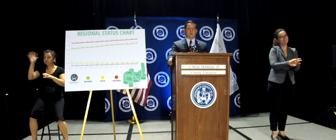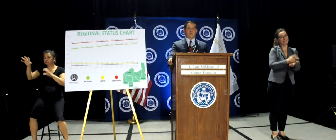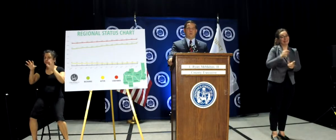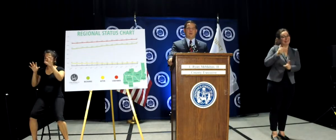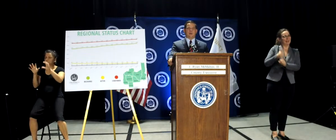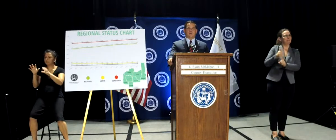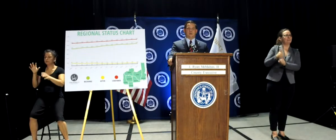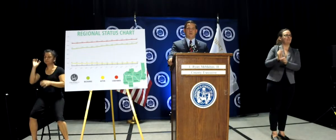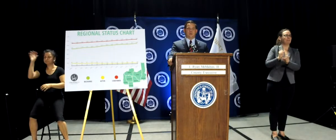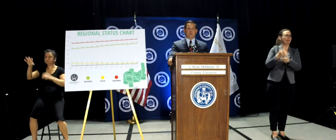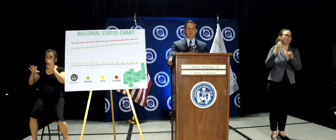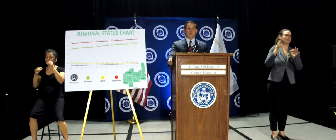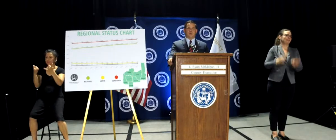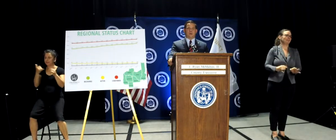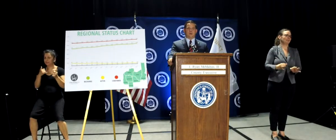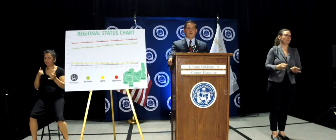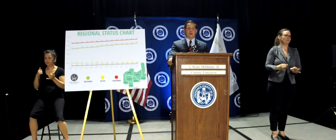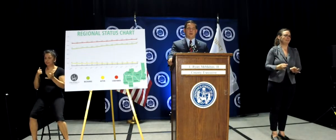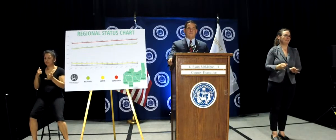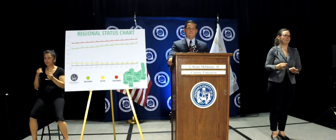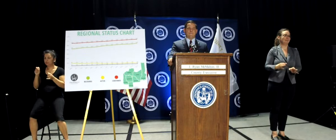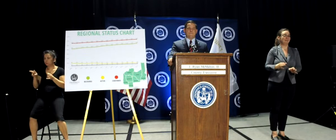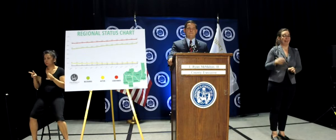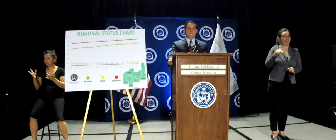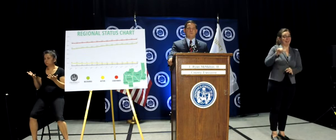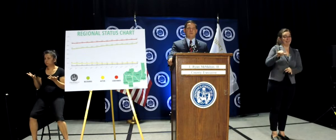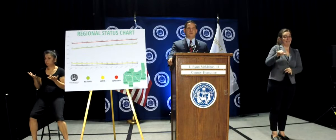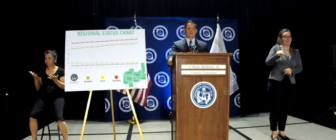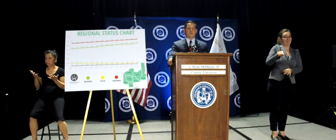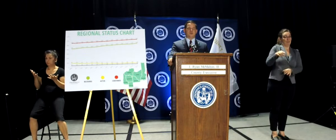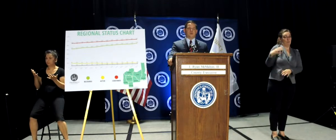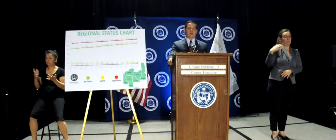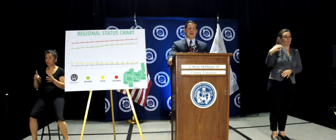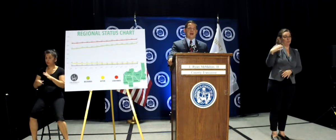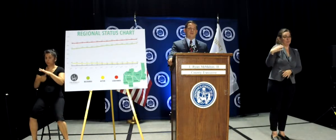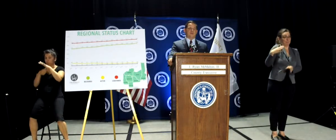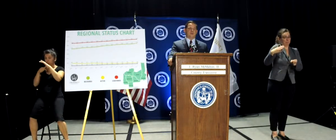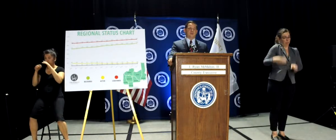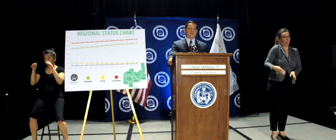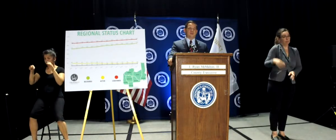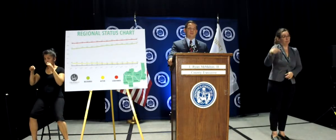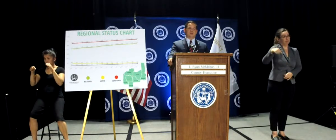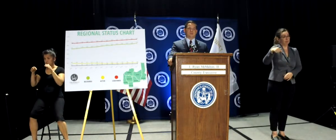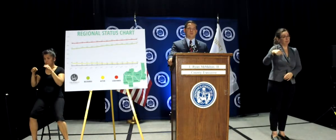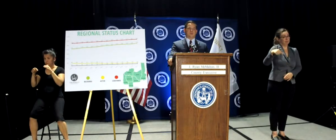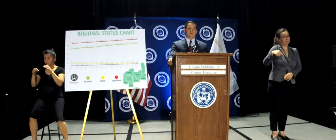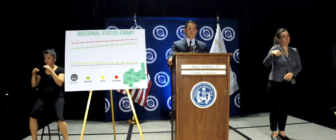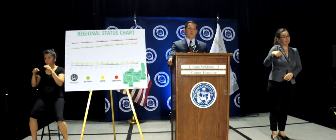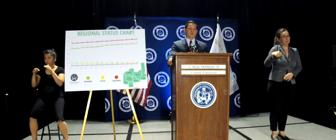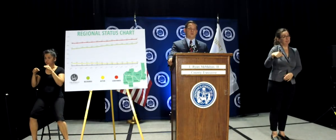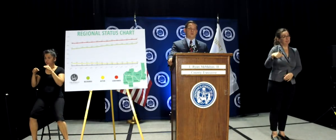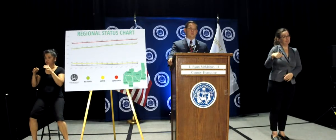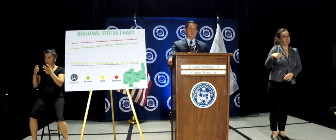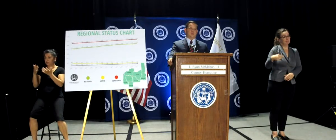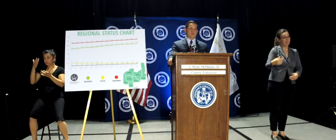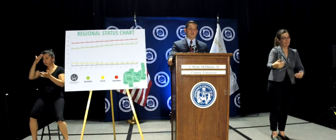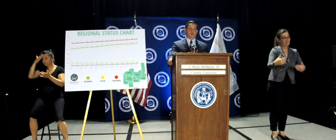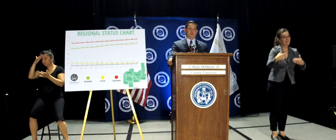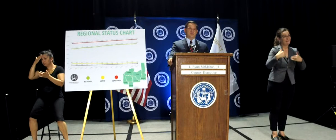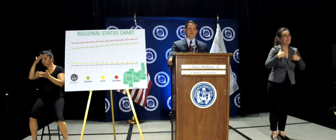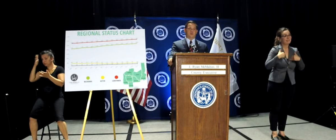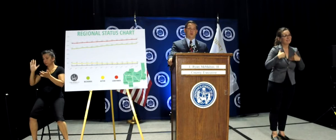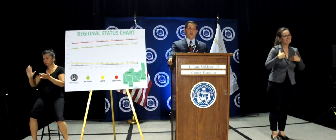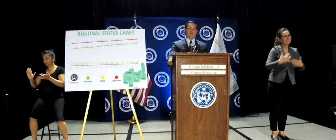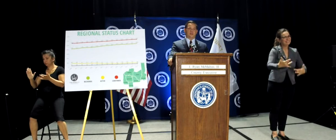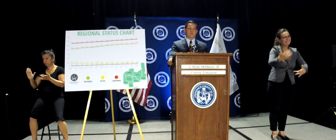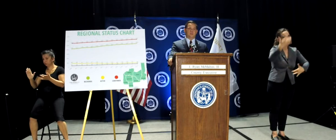when the individual did the individual have symptoms, or was he within the 2